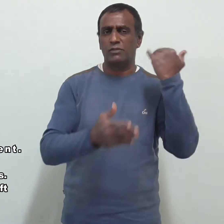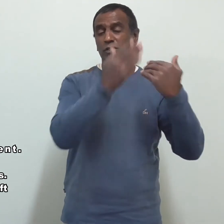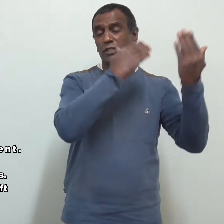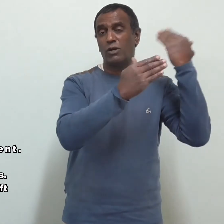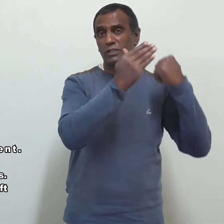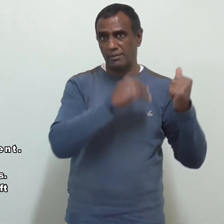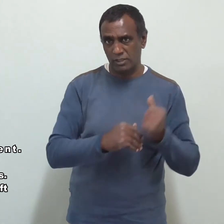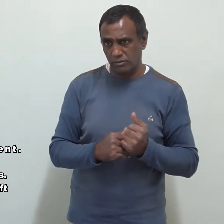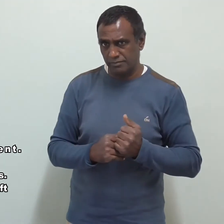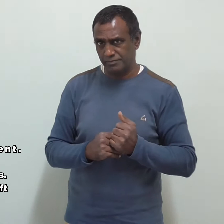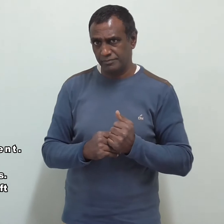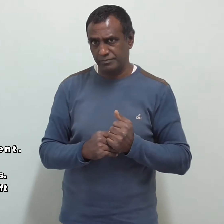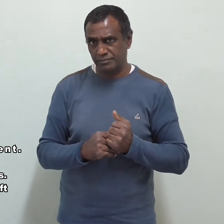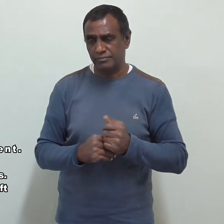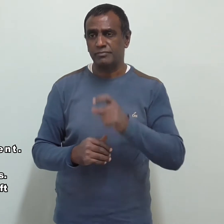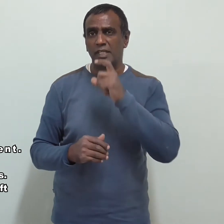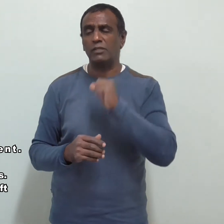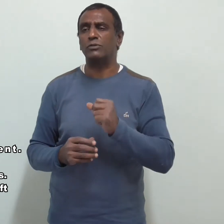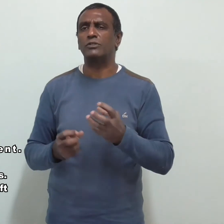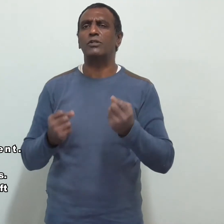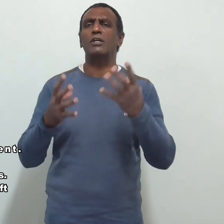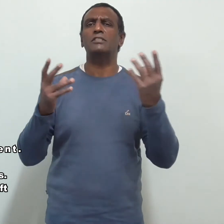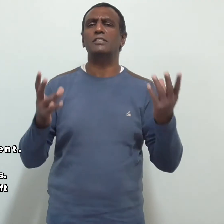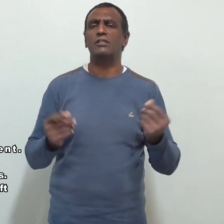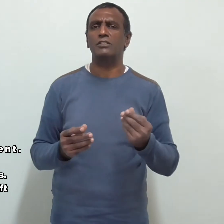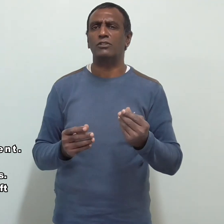was a long time ago. They used lots and lots of